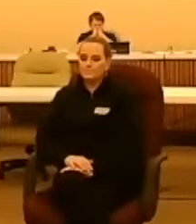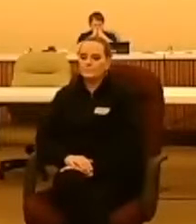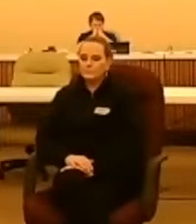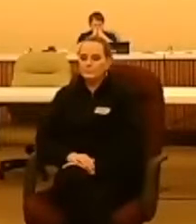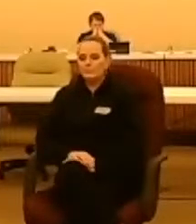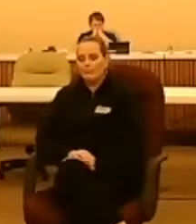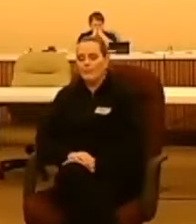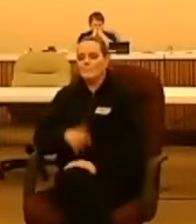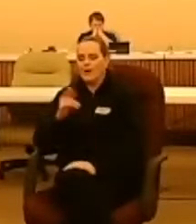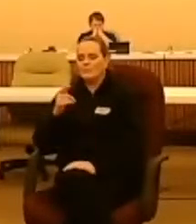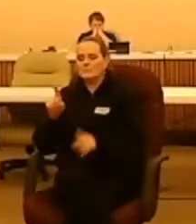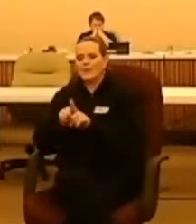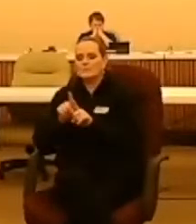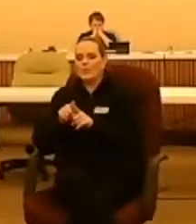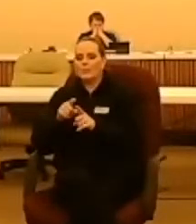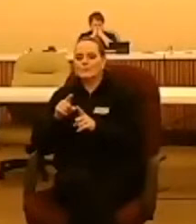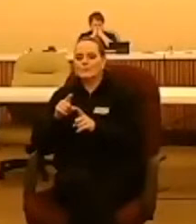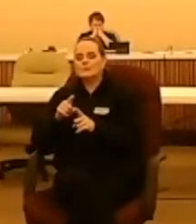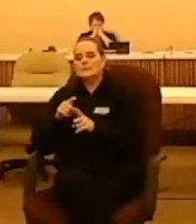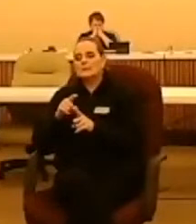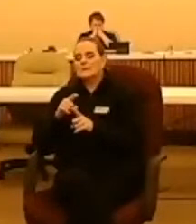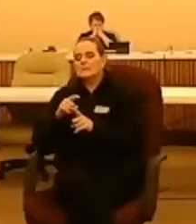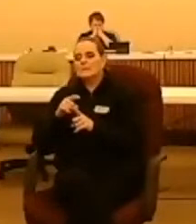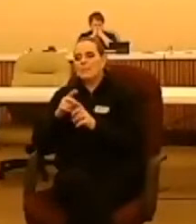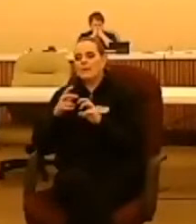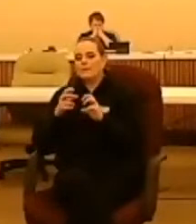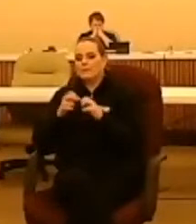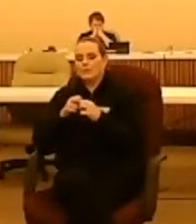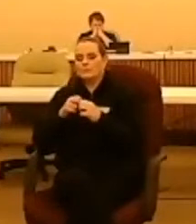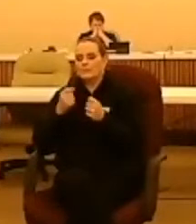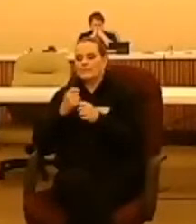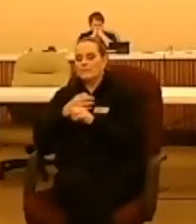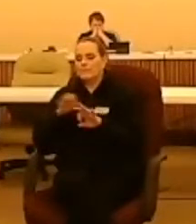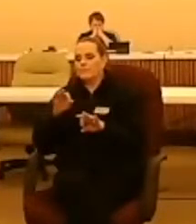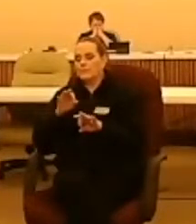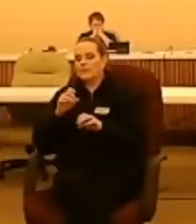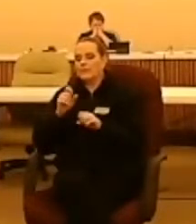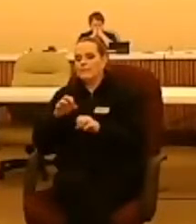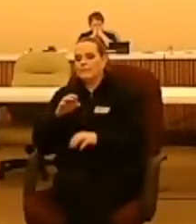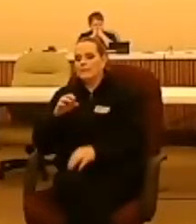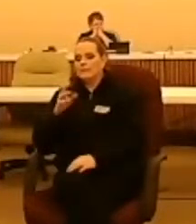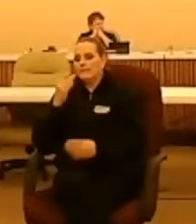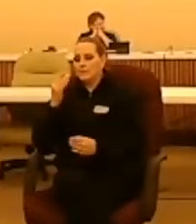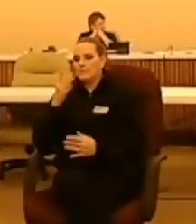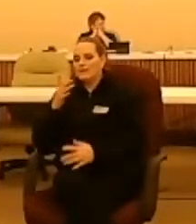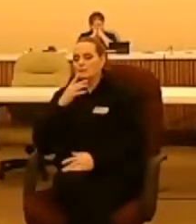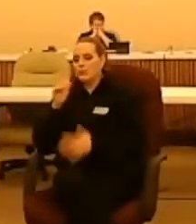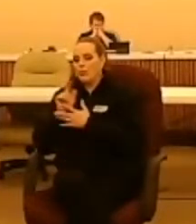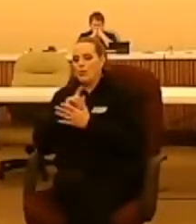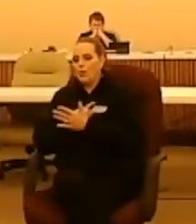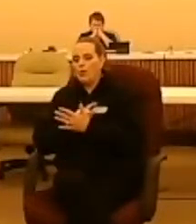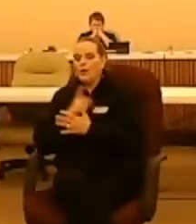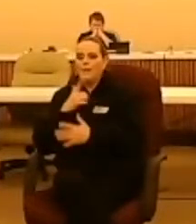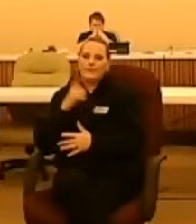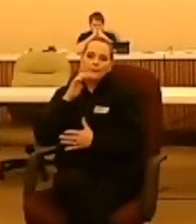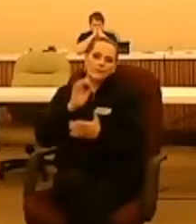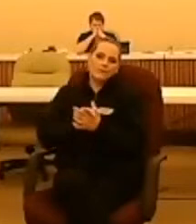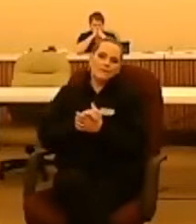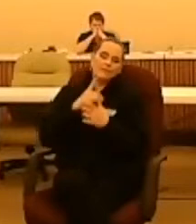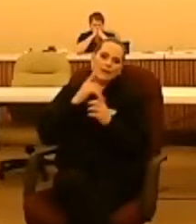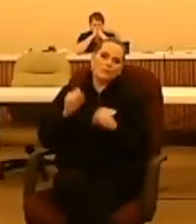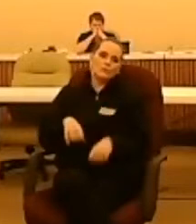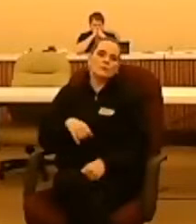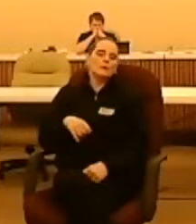disclosability under the Freedom of Information Law that would need to be grappled with. But I believe that that could and would